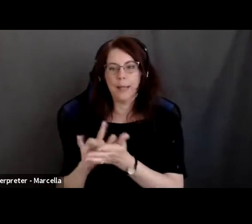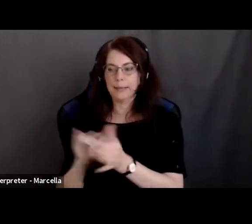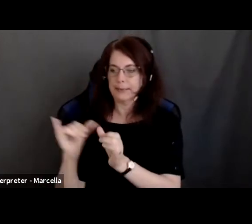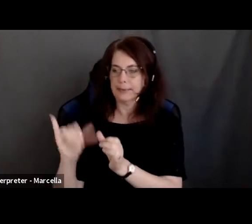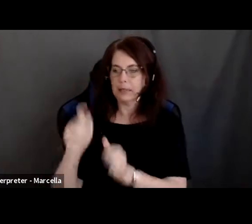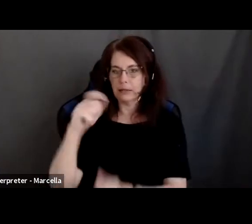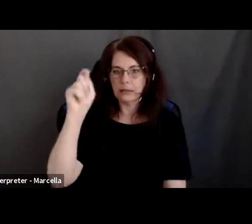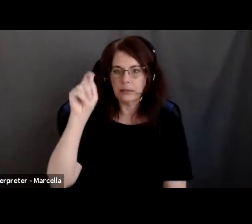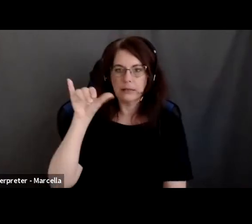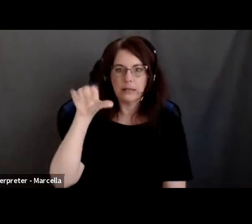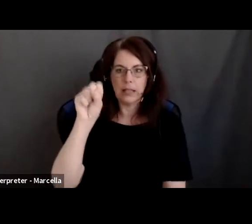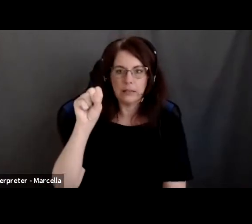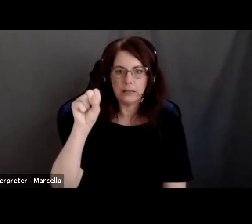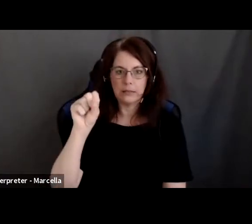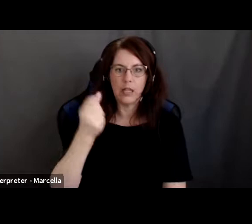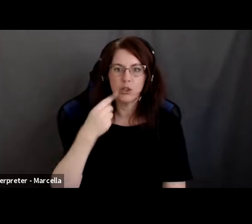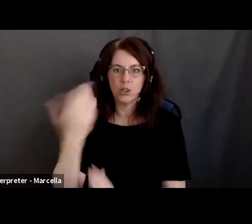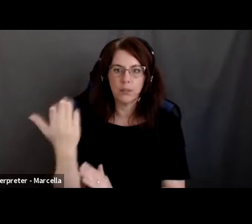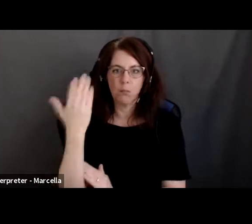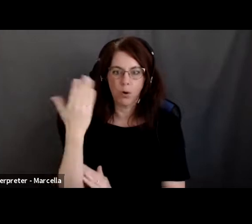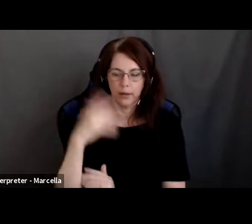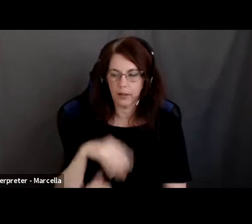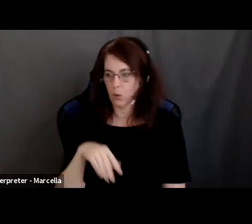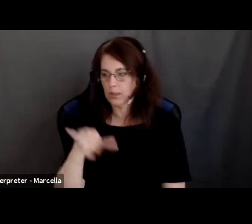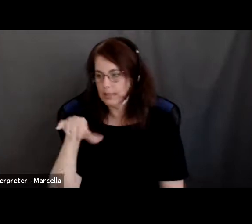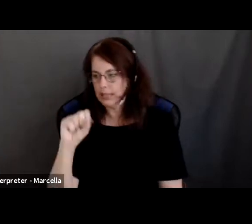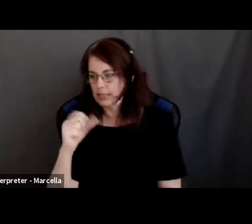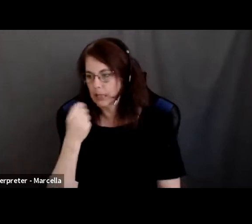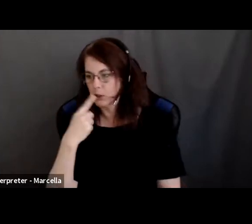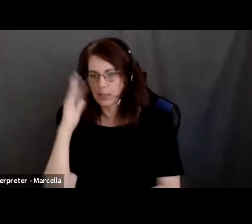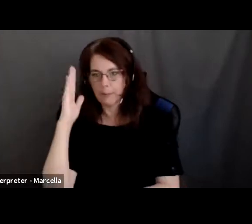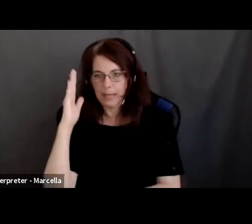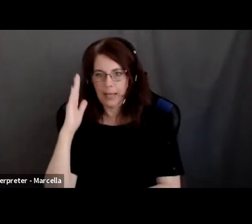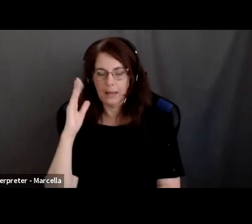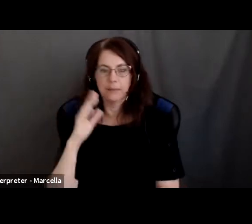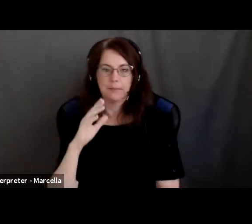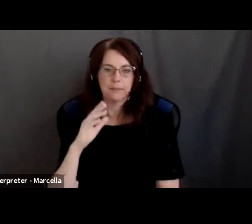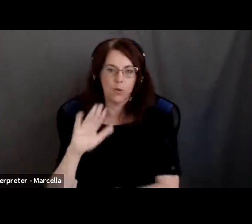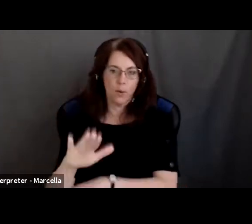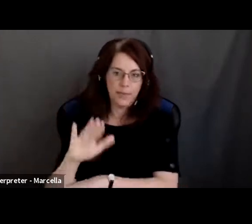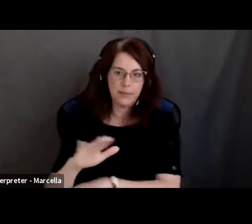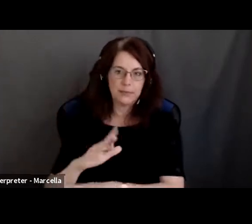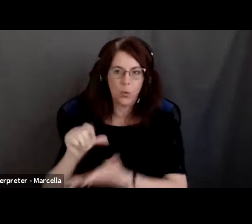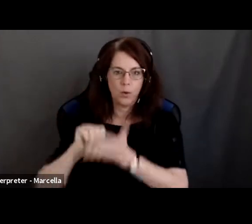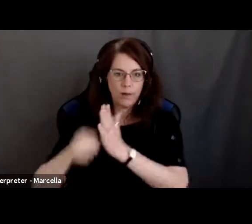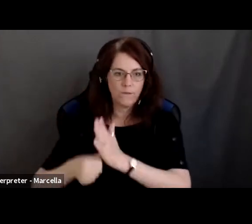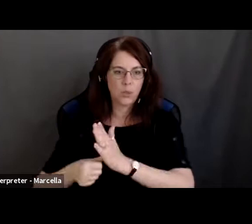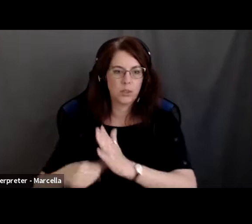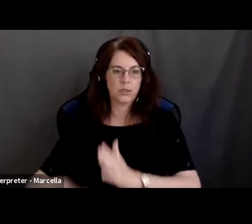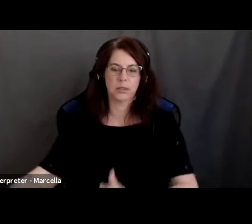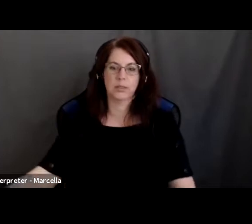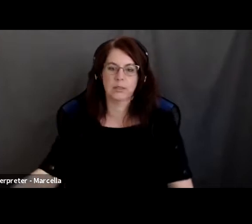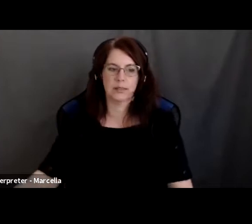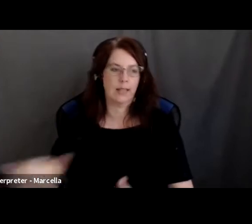just mark, yes, I took my AM medication, or yes, I took my PM medication, so that it reinforces